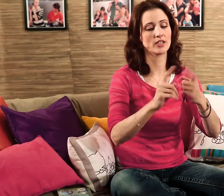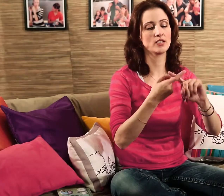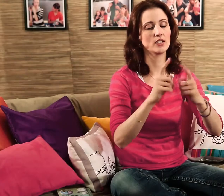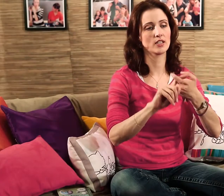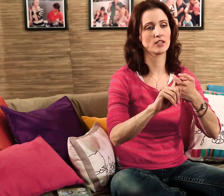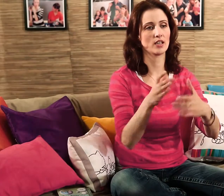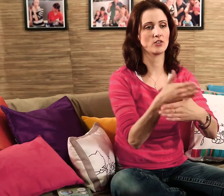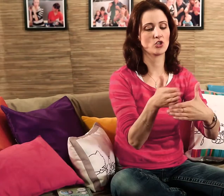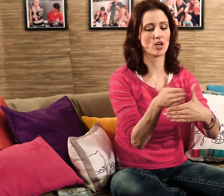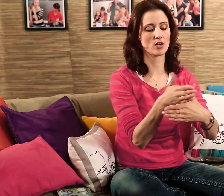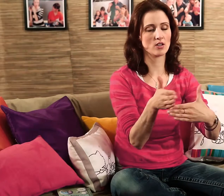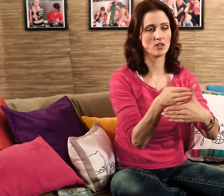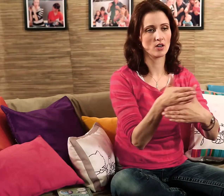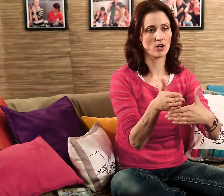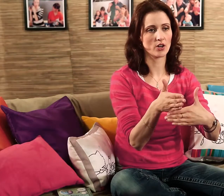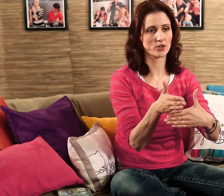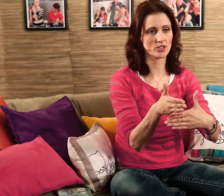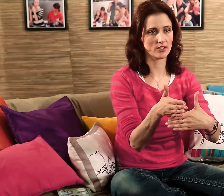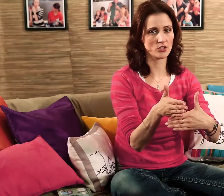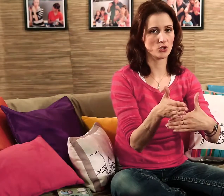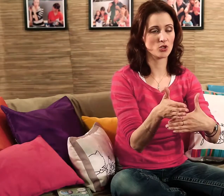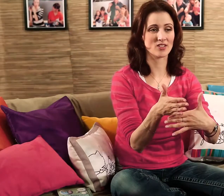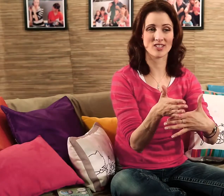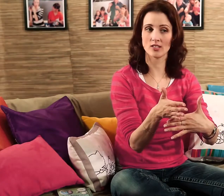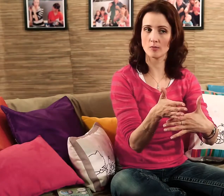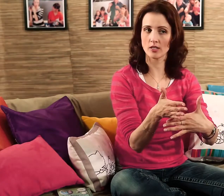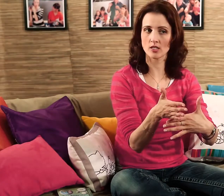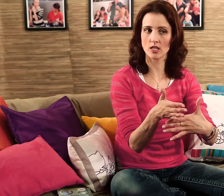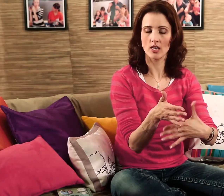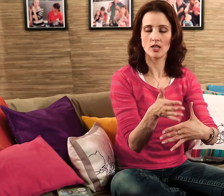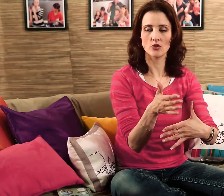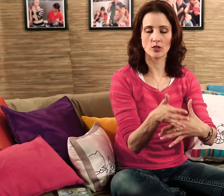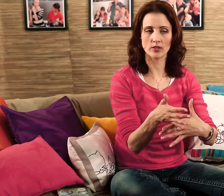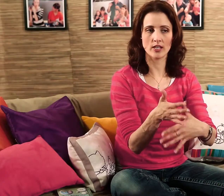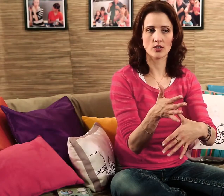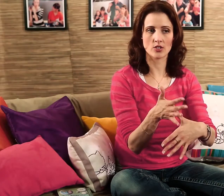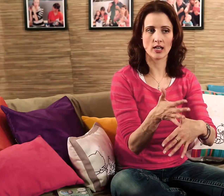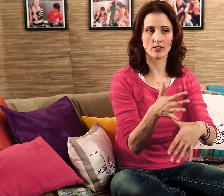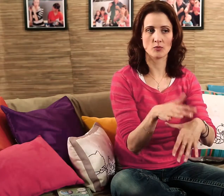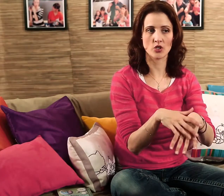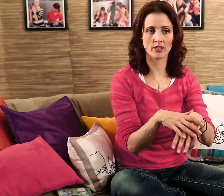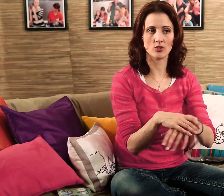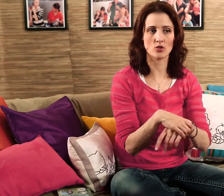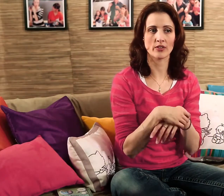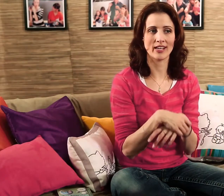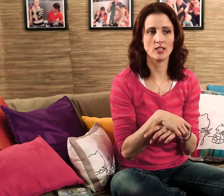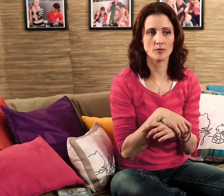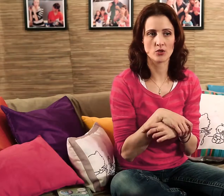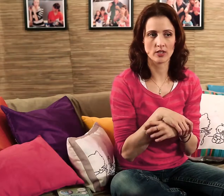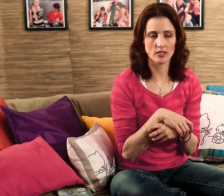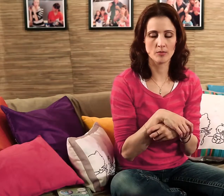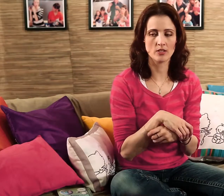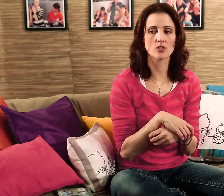Friend and share are good signs to use around 16 months. Generally, kids start having some sharing issues around 18 months or 19 months, so you